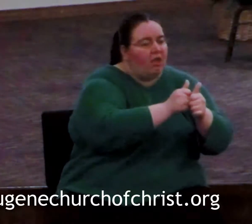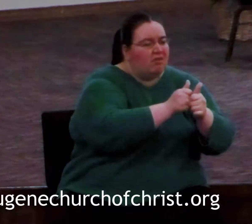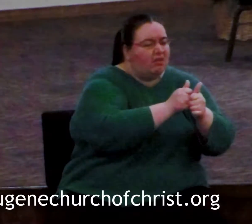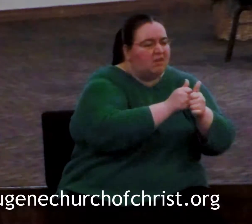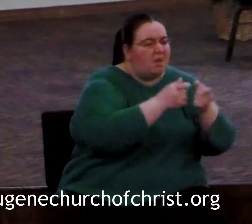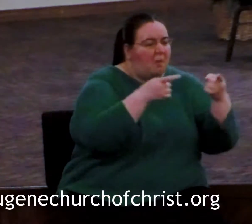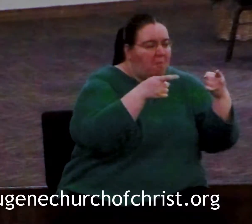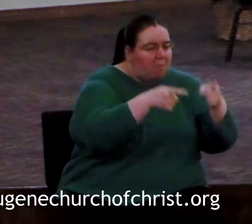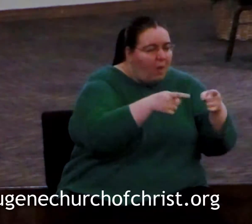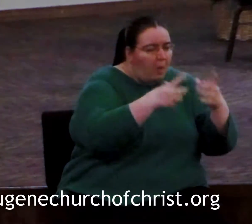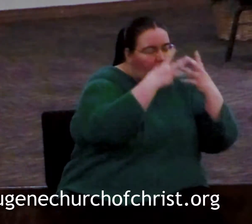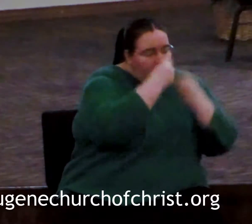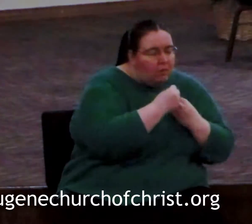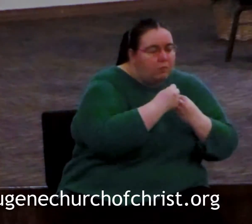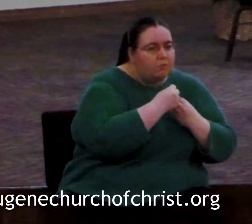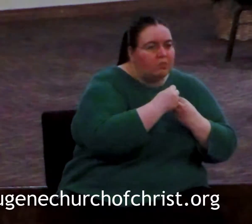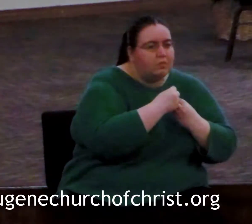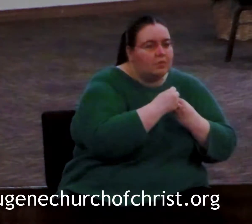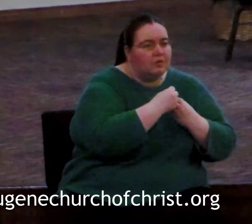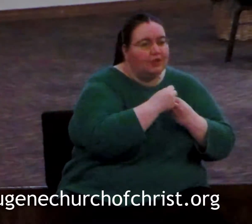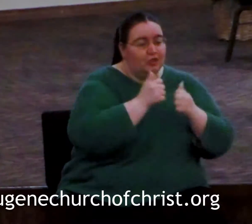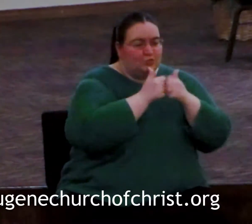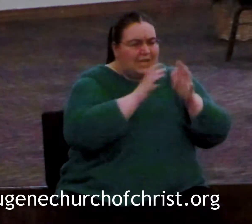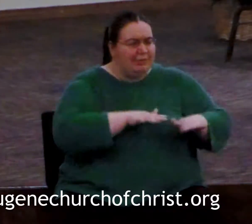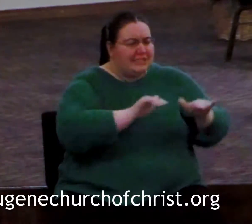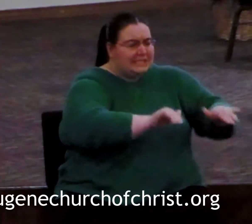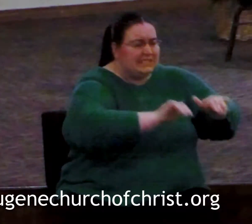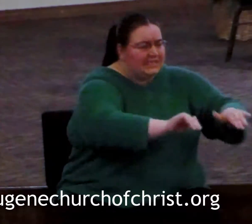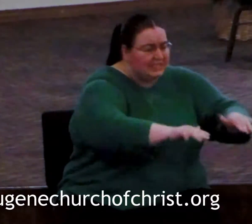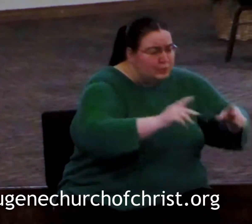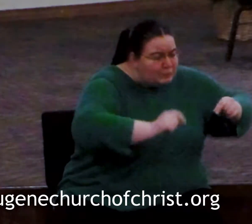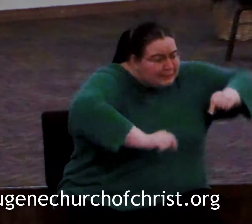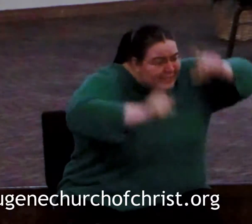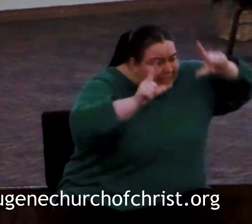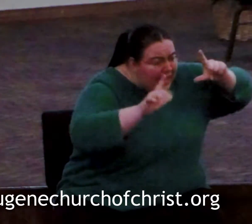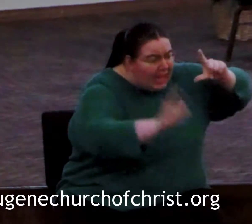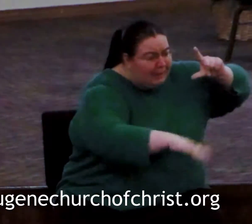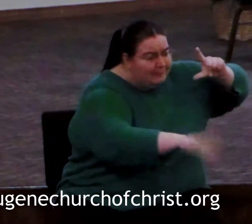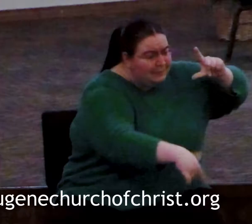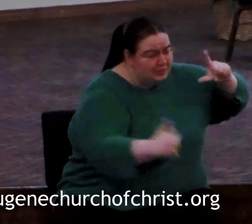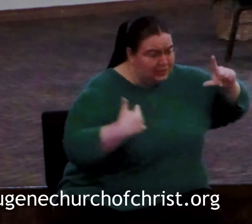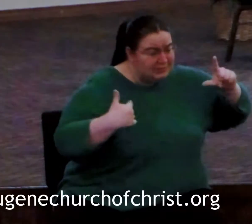so the disciples went and woke him saying, Lord, save us, we're going to drown.